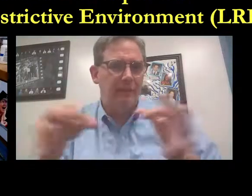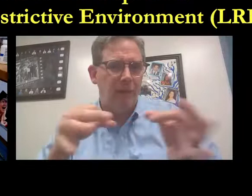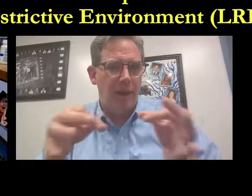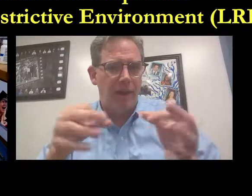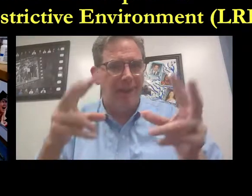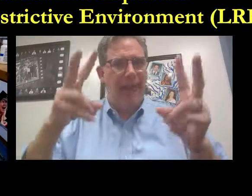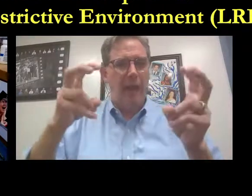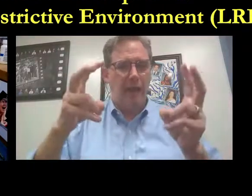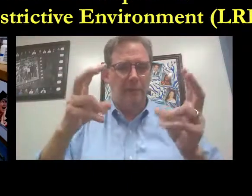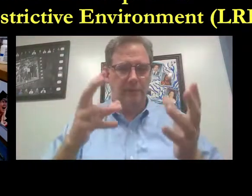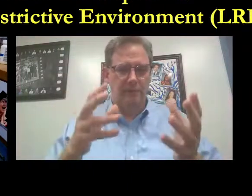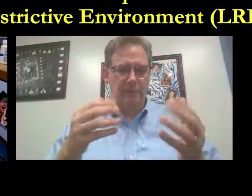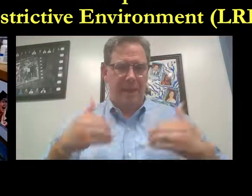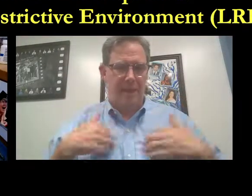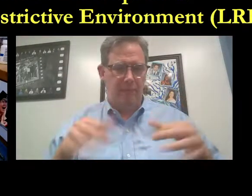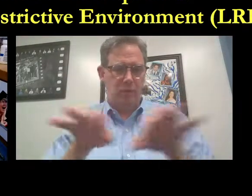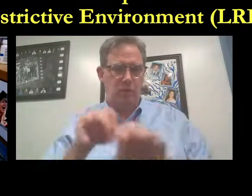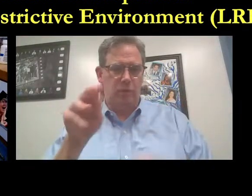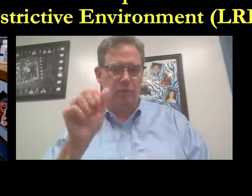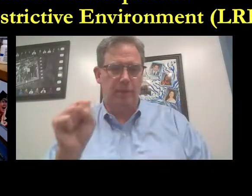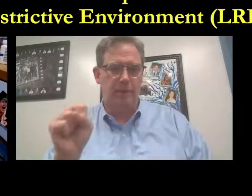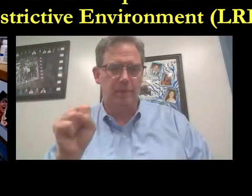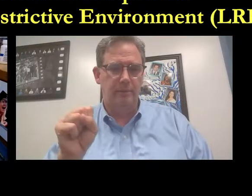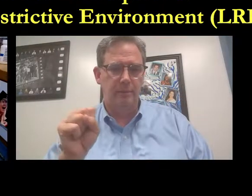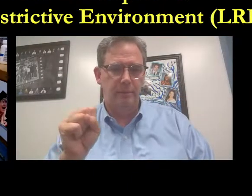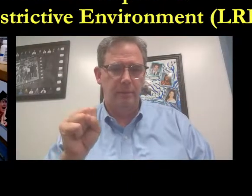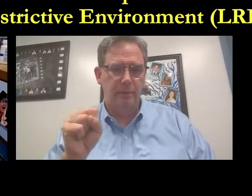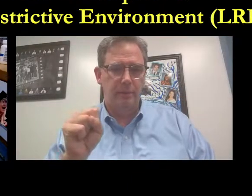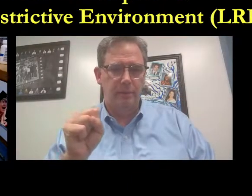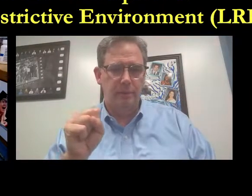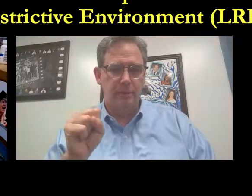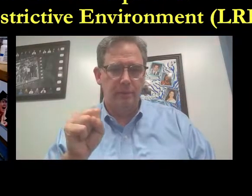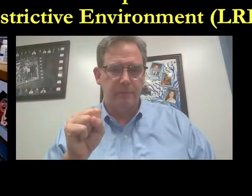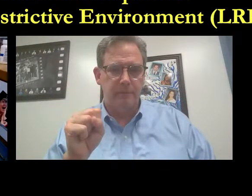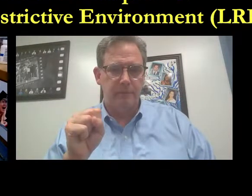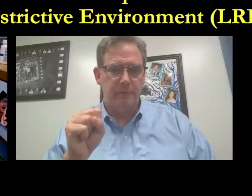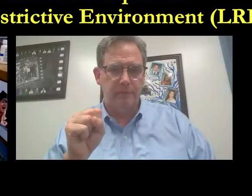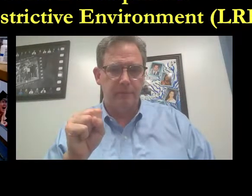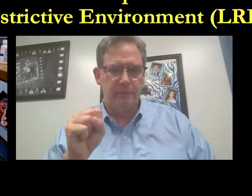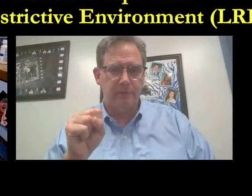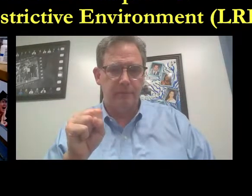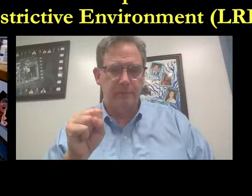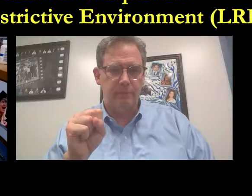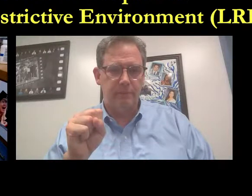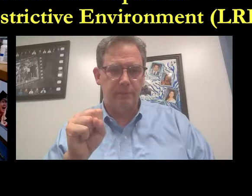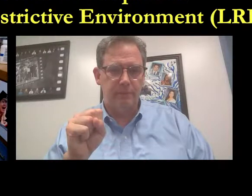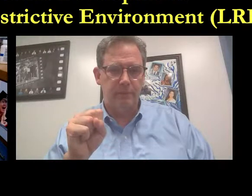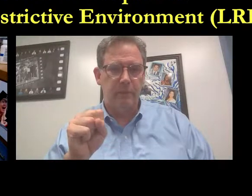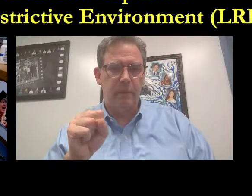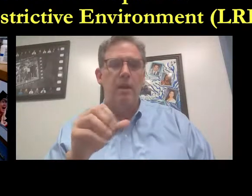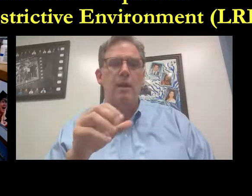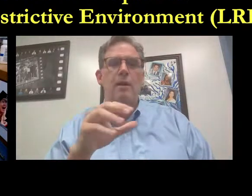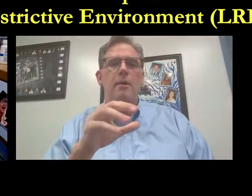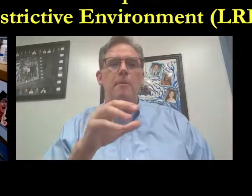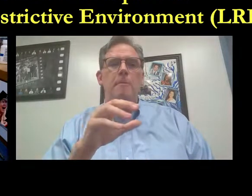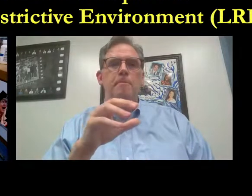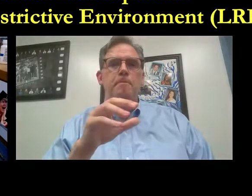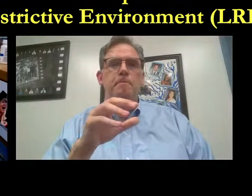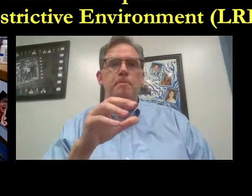the criteria for what the state defines as having a critical